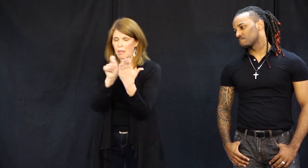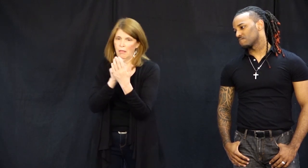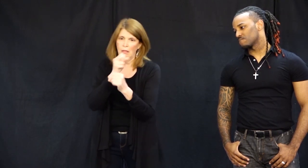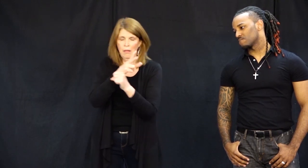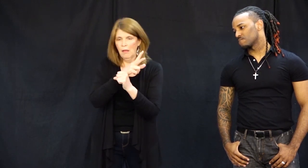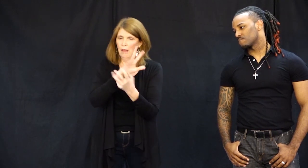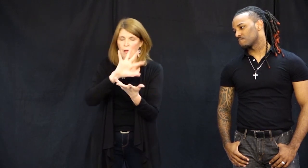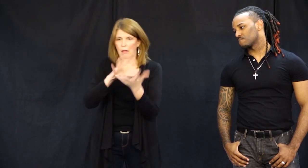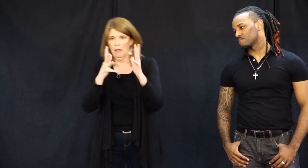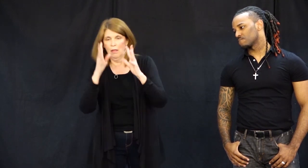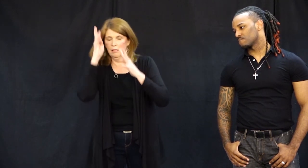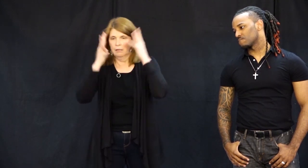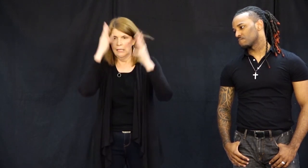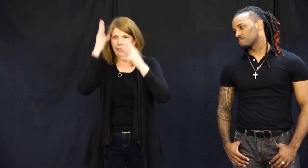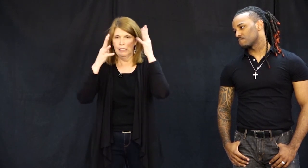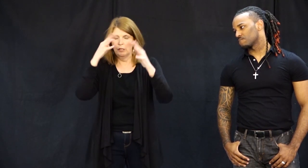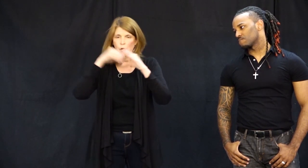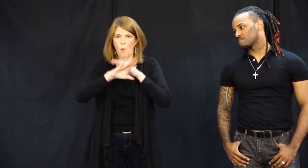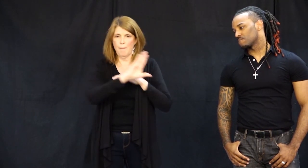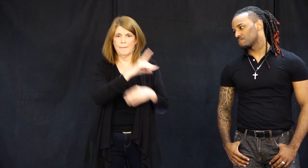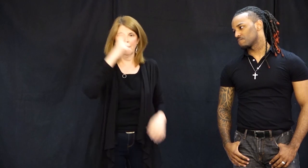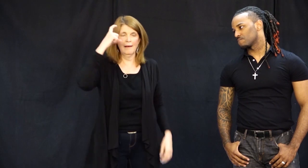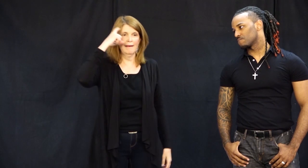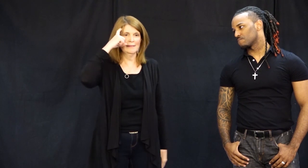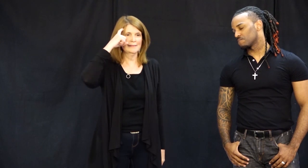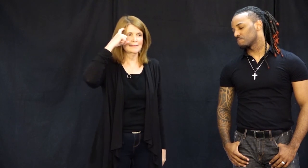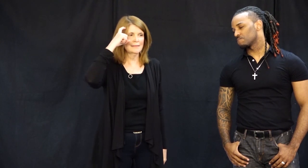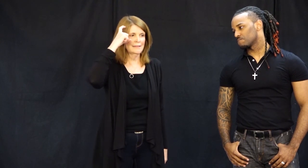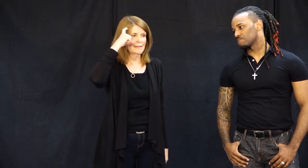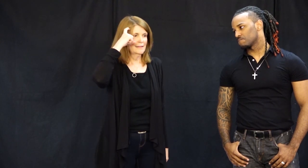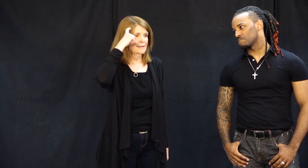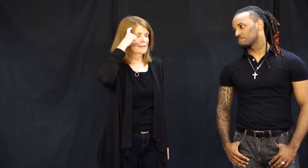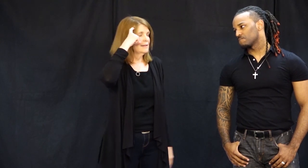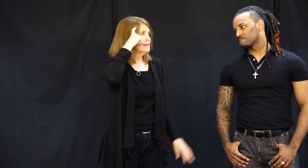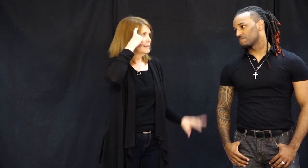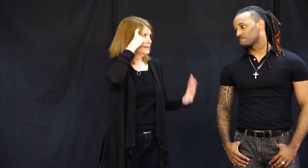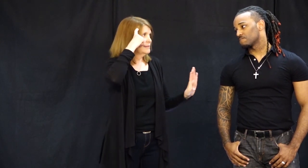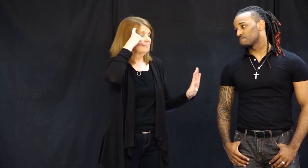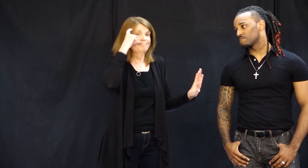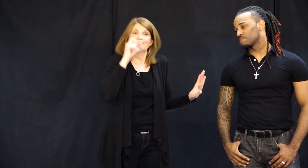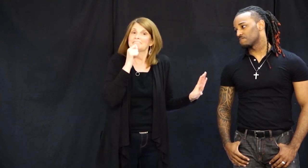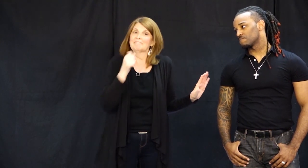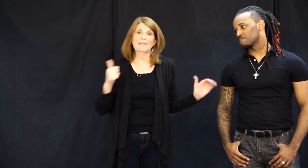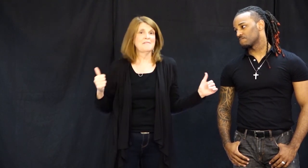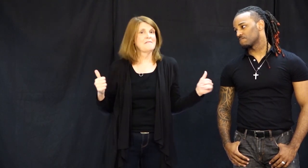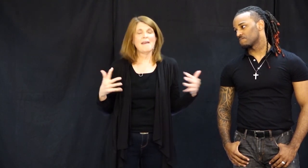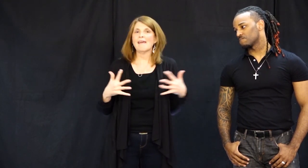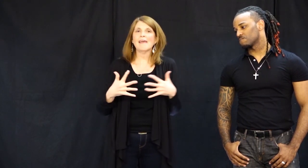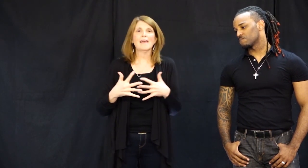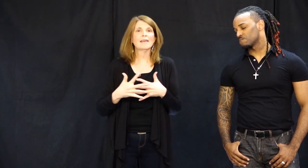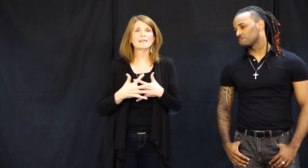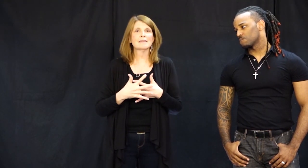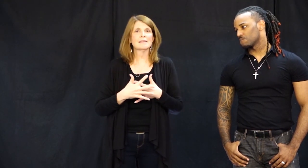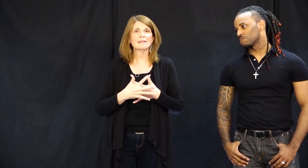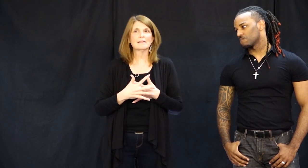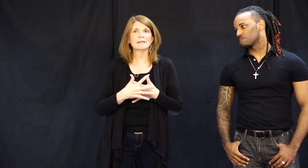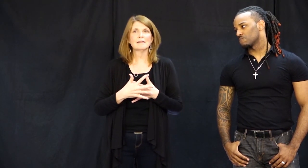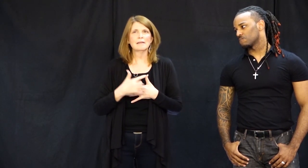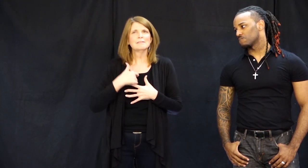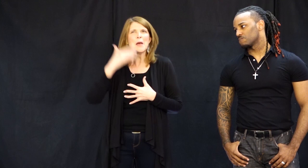and creating in your mind, but I'm not afraid. I know